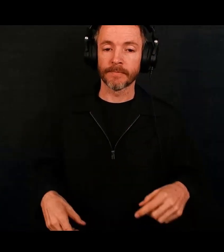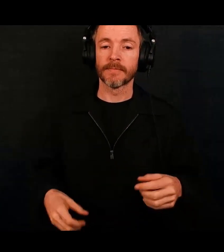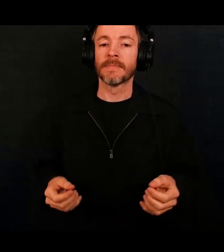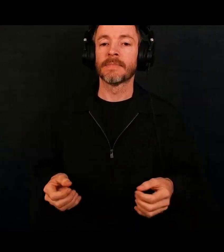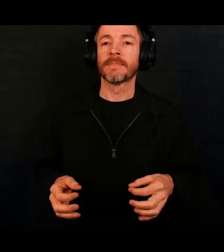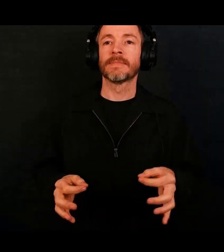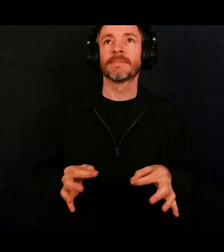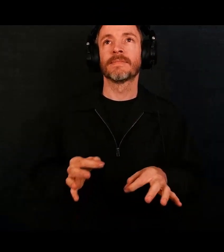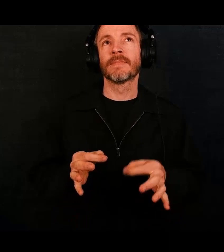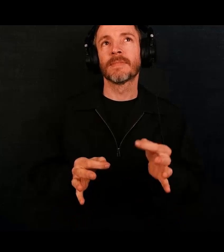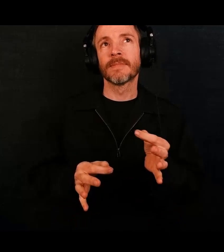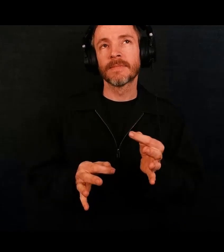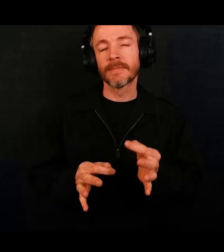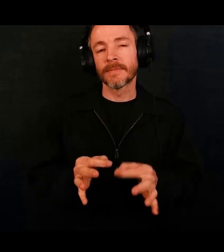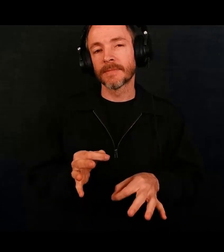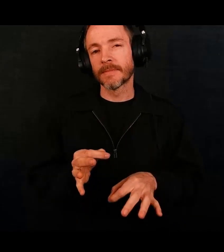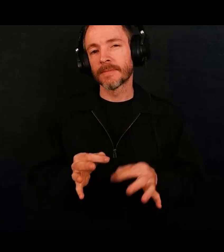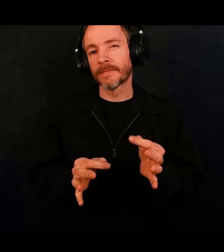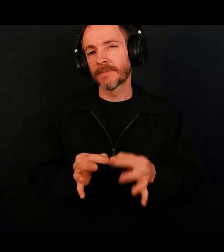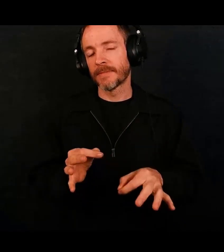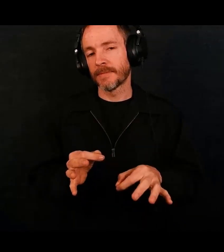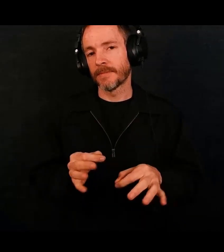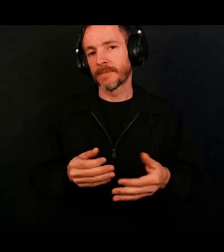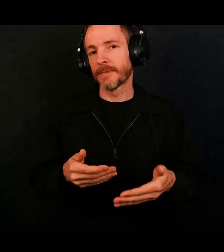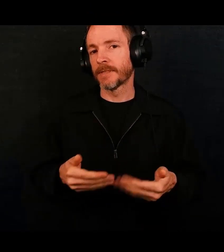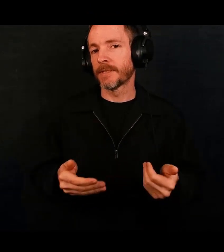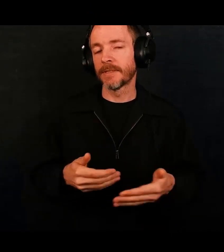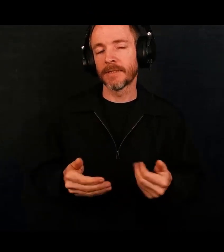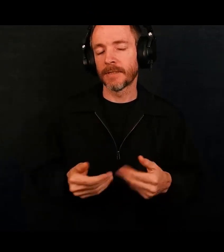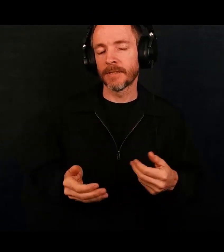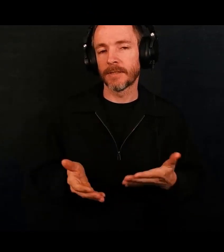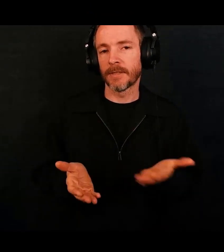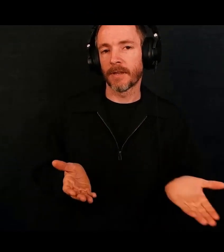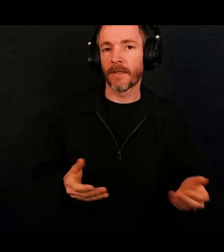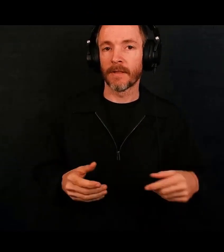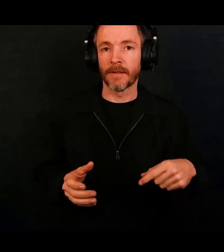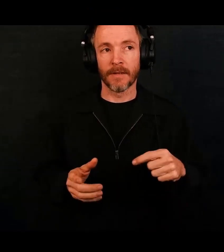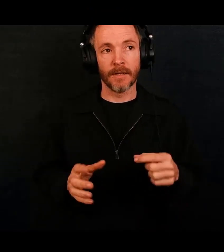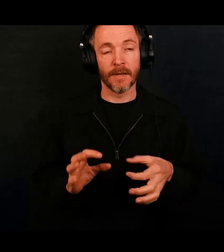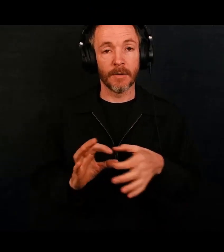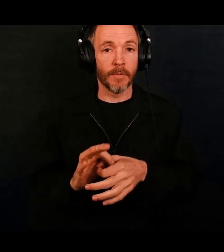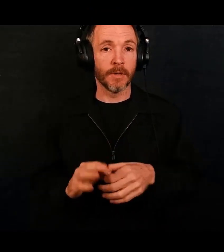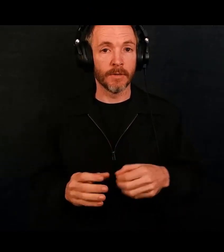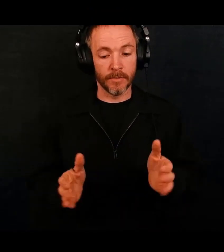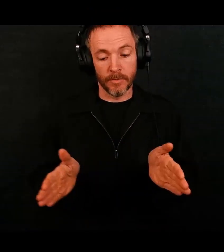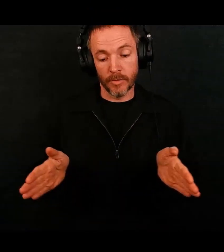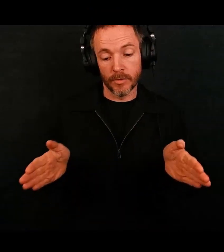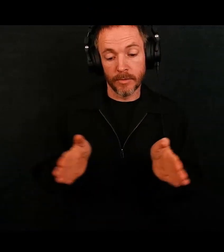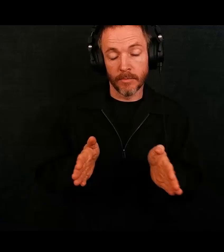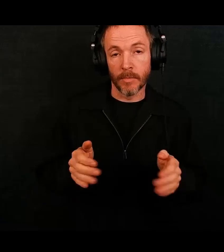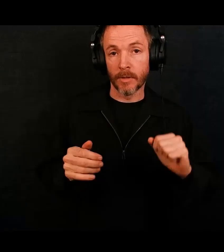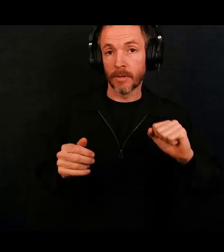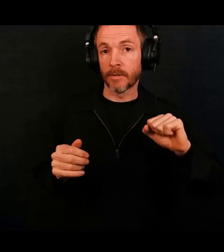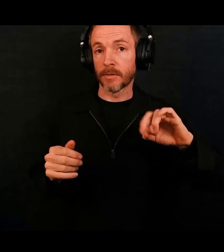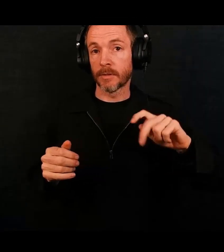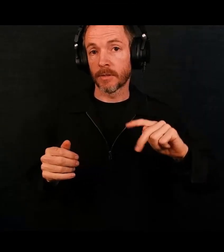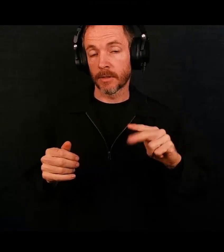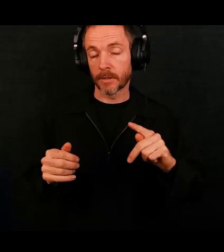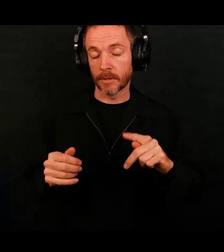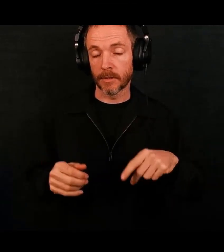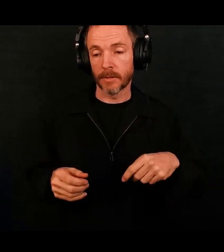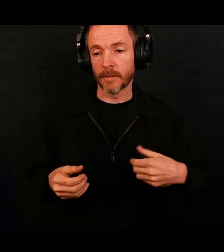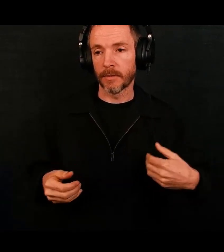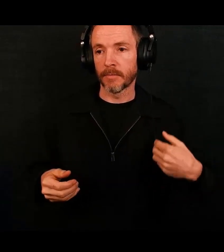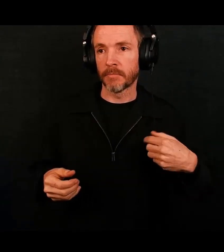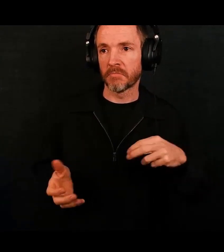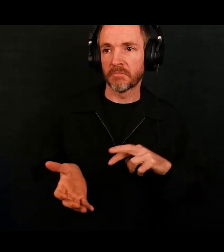just pull it out, dump it, put it back in place. But if I go full width in this size of bathroom